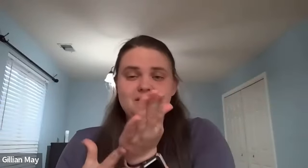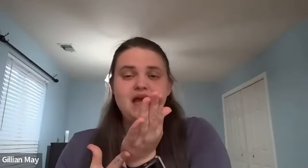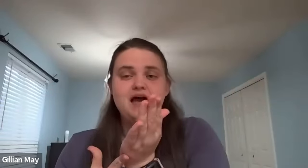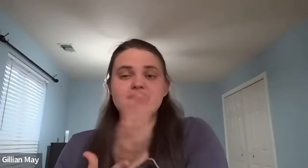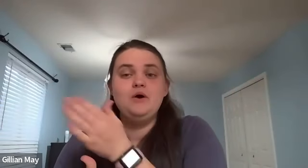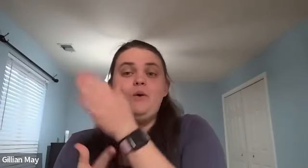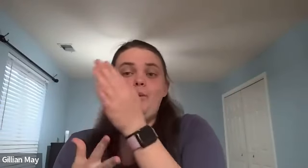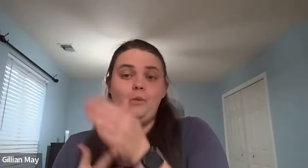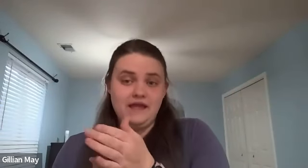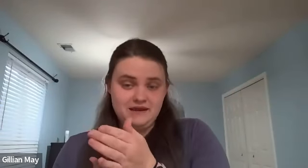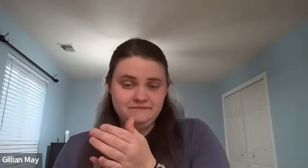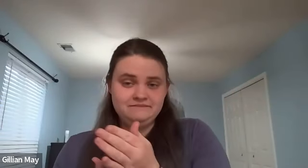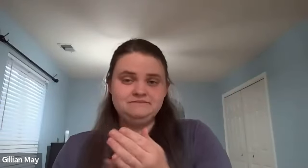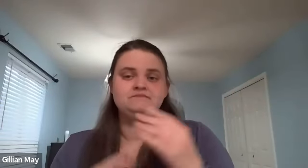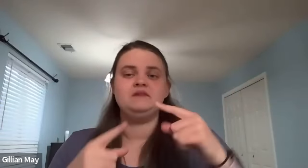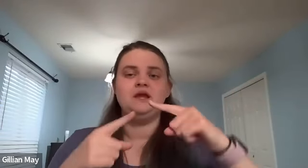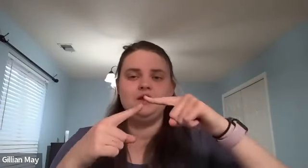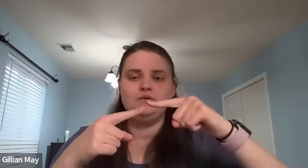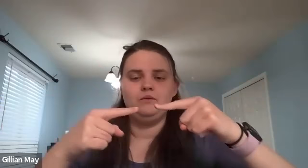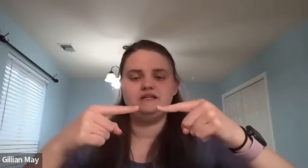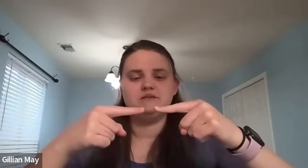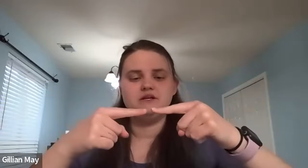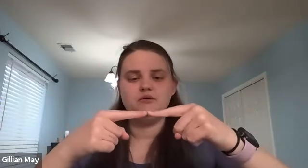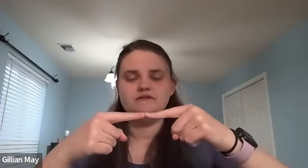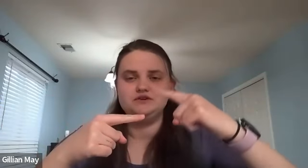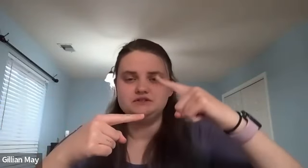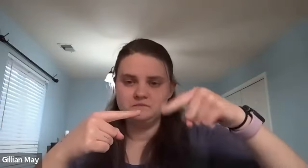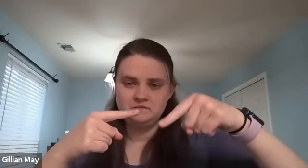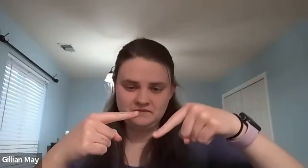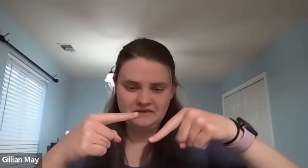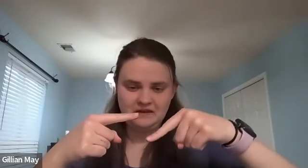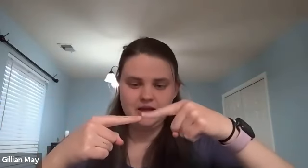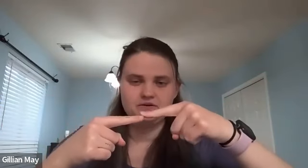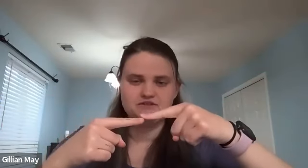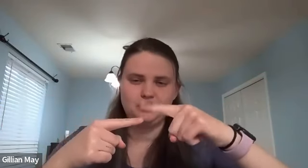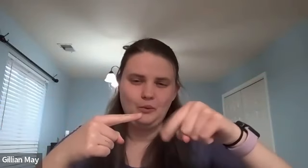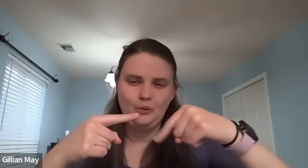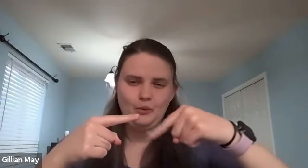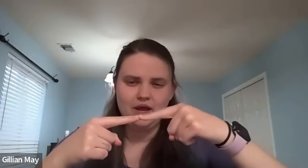we have when. When is going to be your pointer fingers and go in a circle. When.